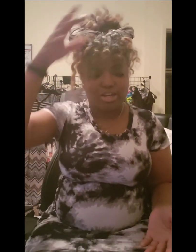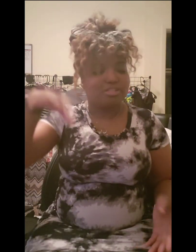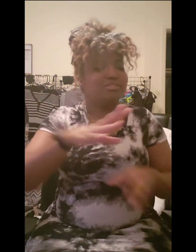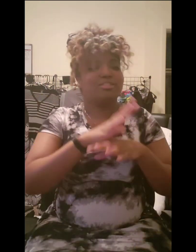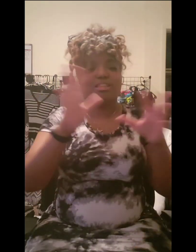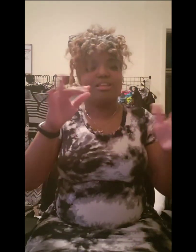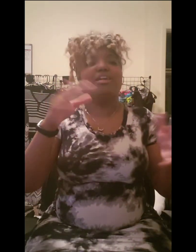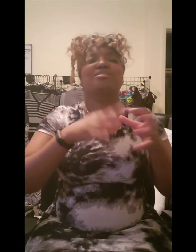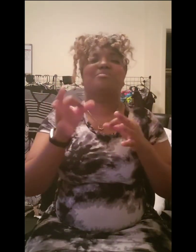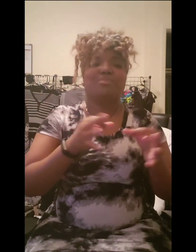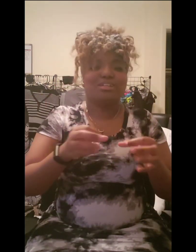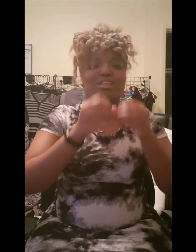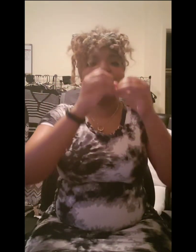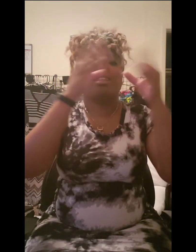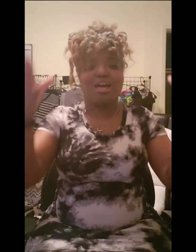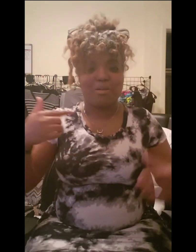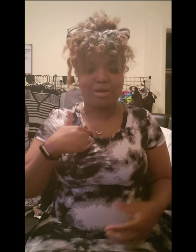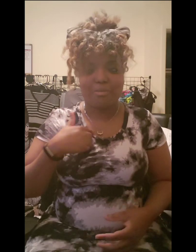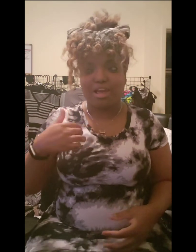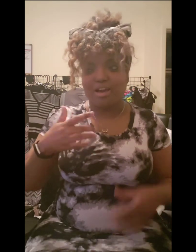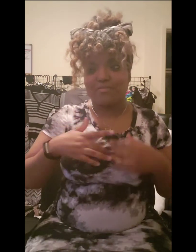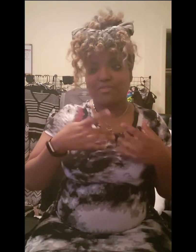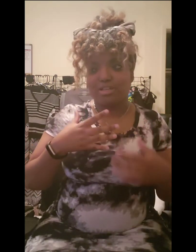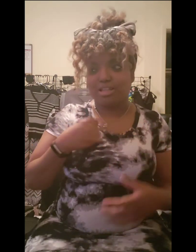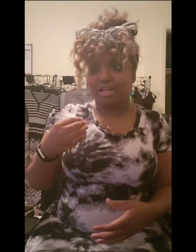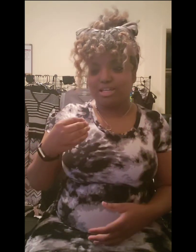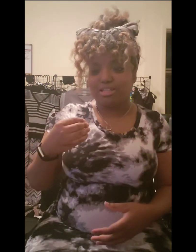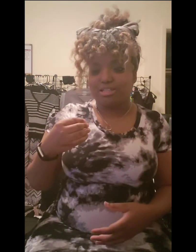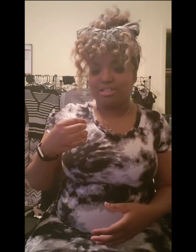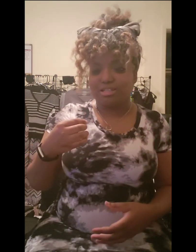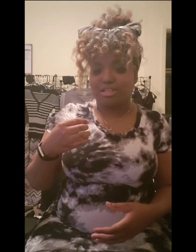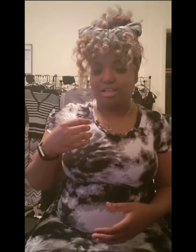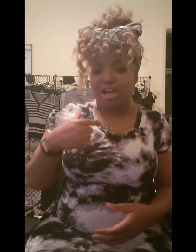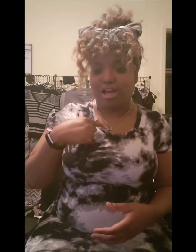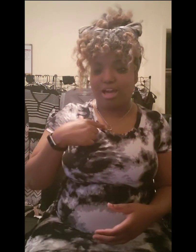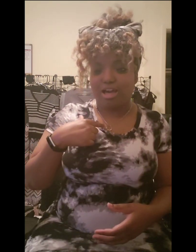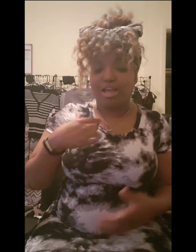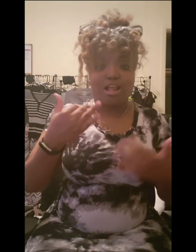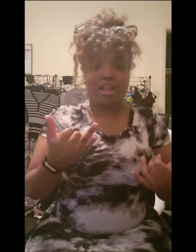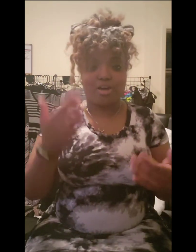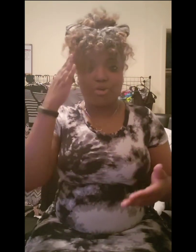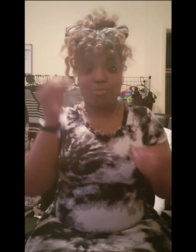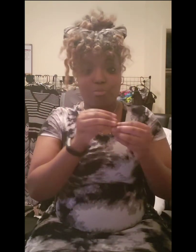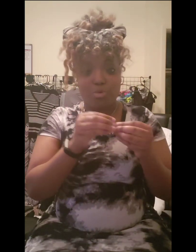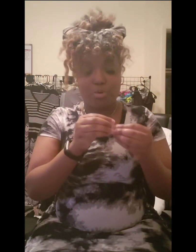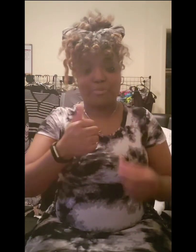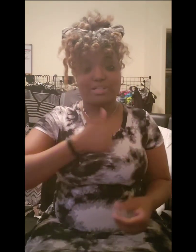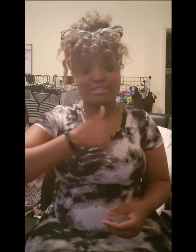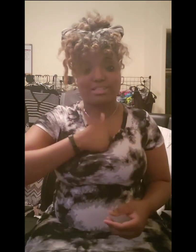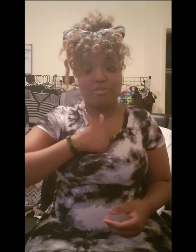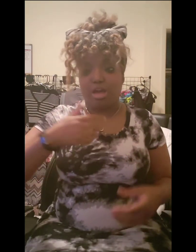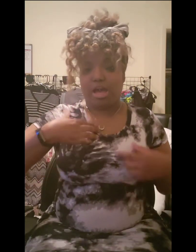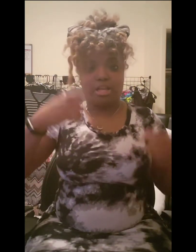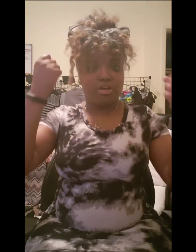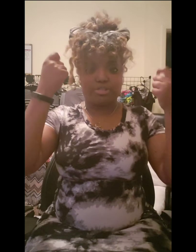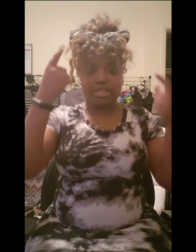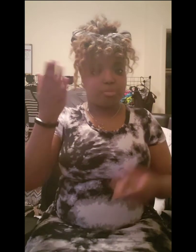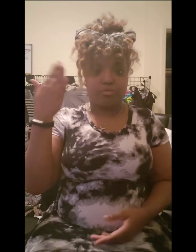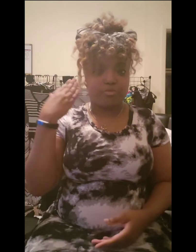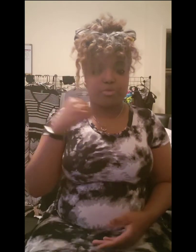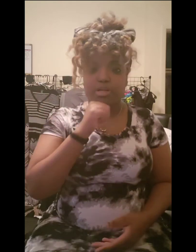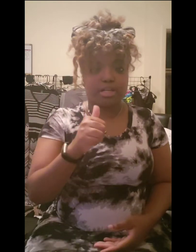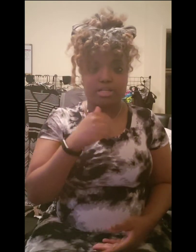understand why I had wide set eyes. It helped me understand why I was graying so early. It helped me understand why I was